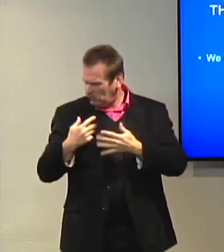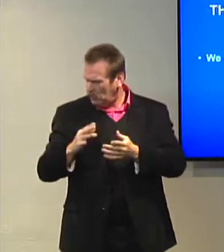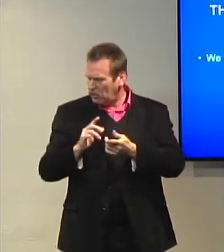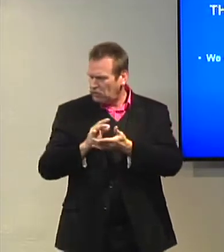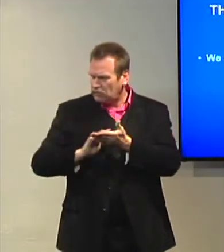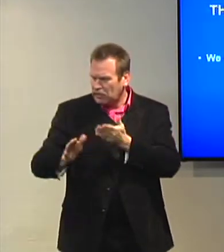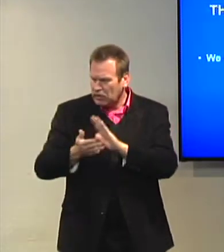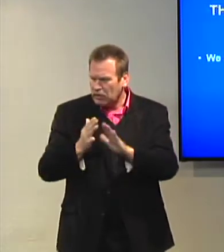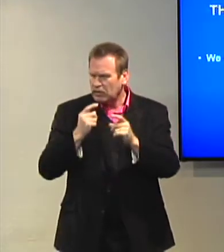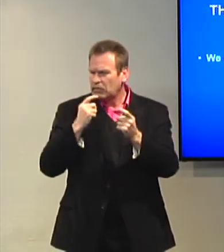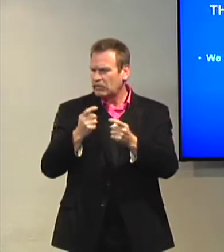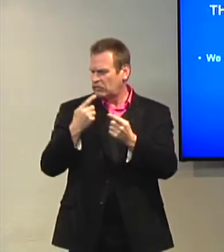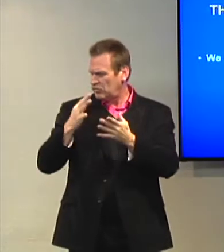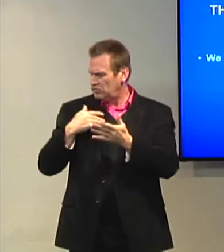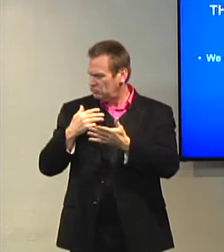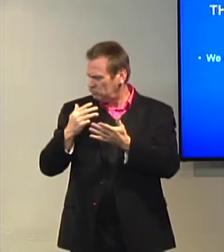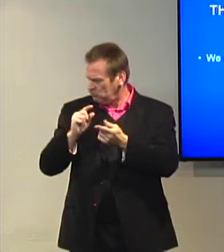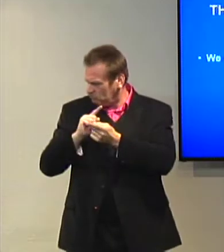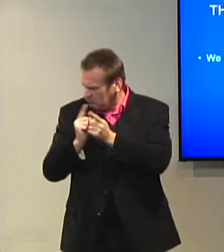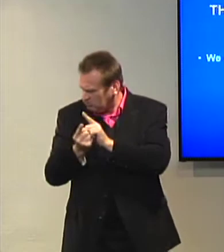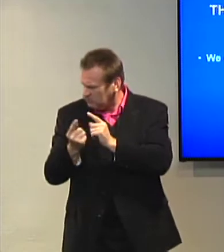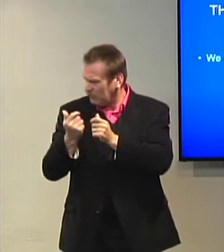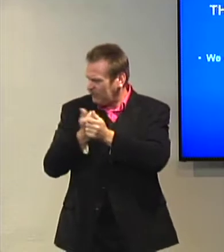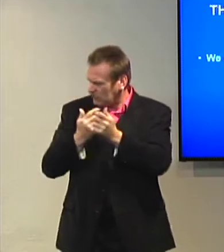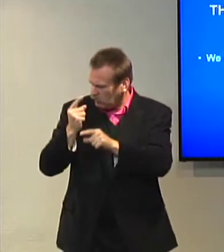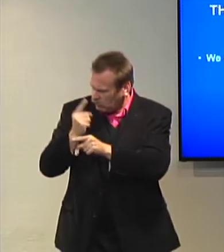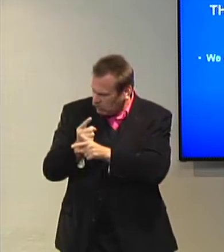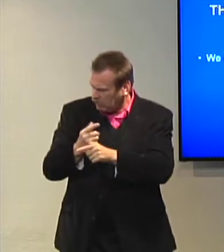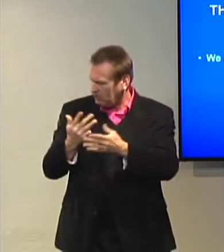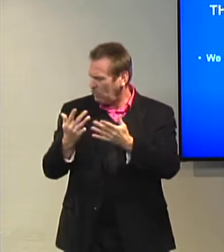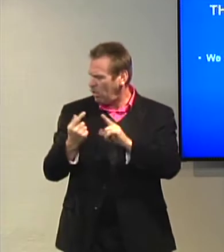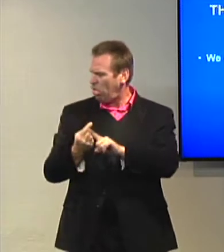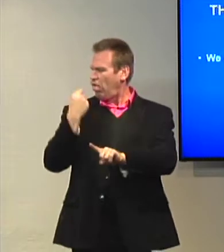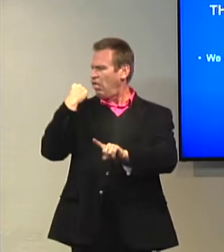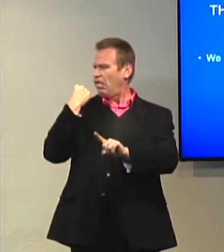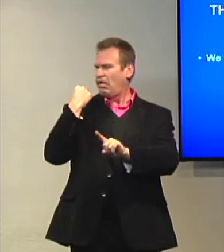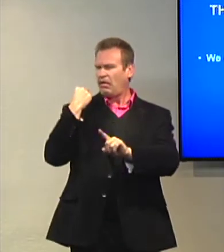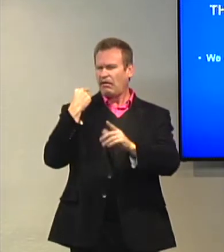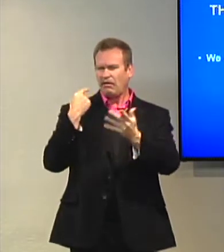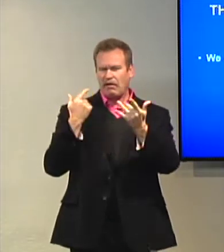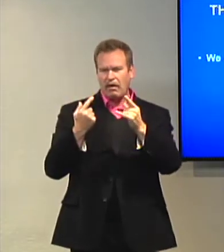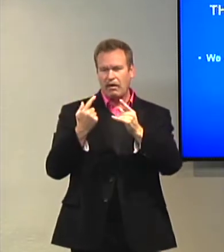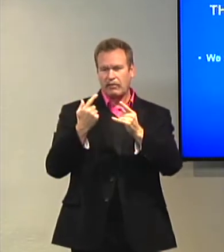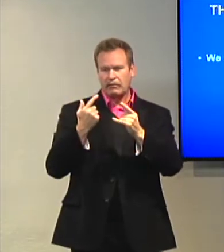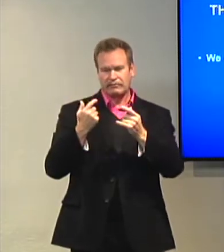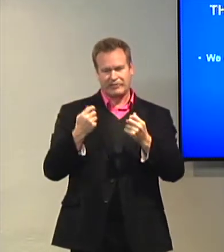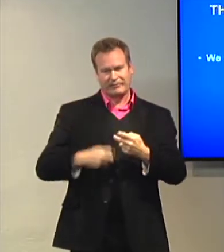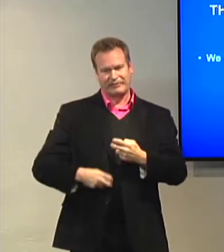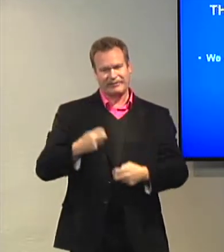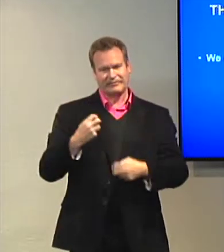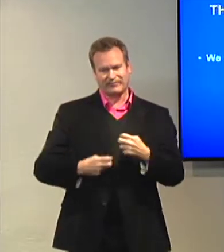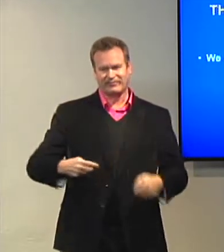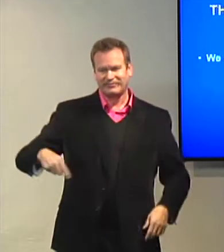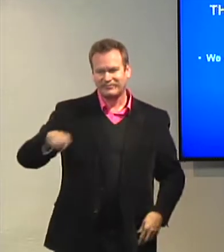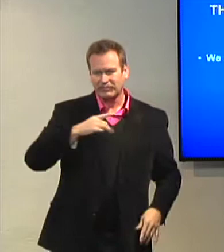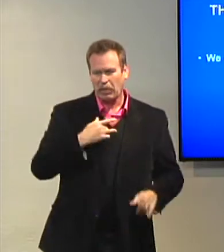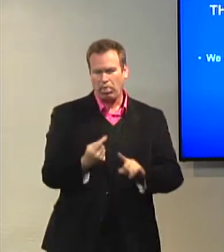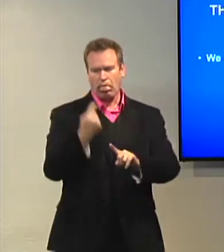keep looking back at them and keep worrying about the forgiveness and the things that were done, that's